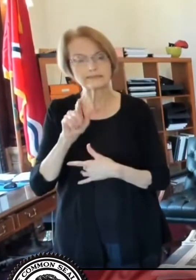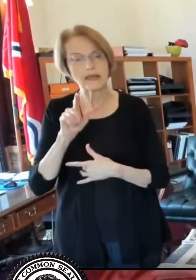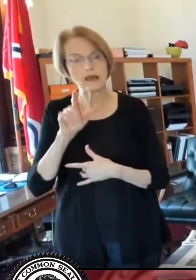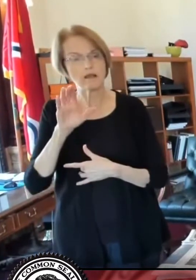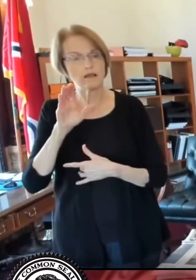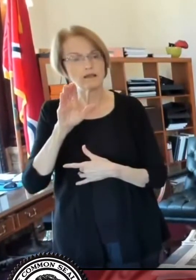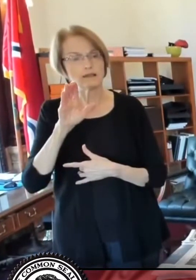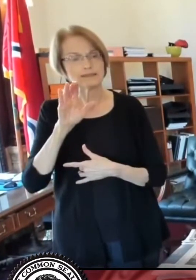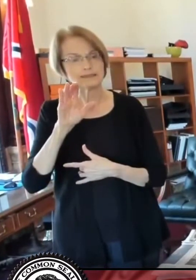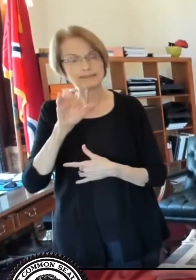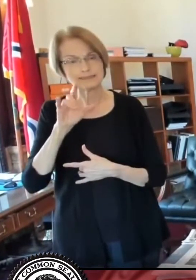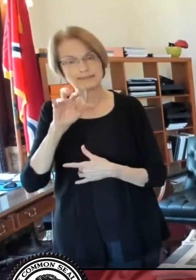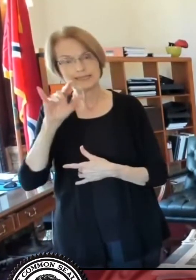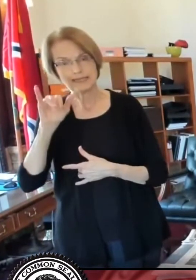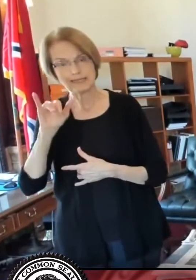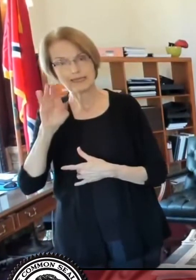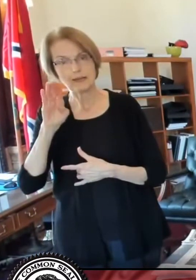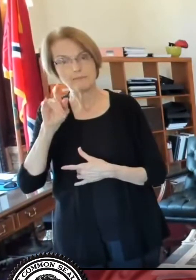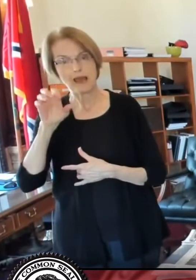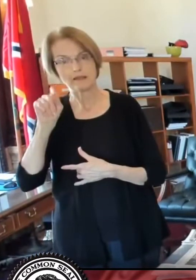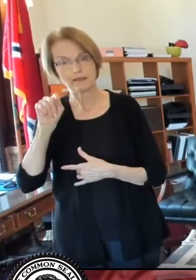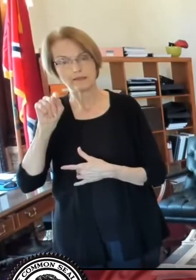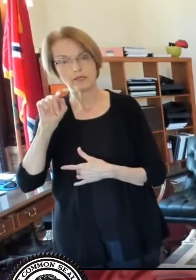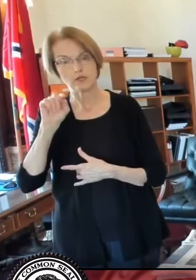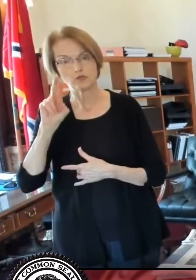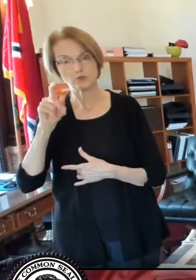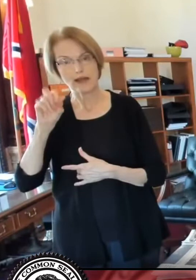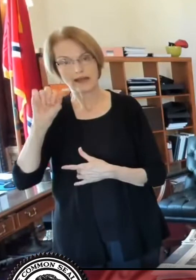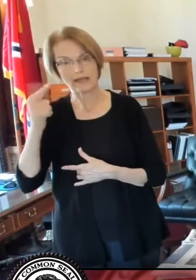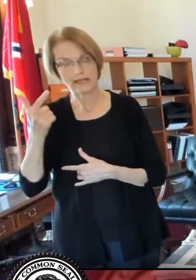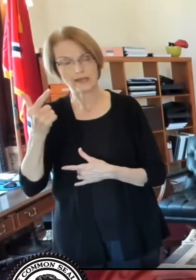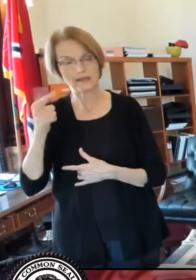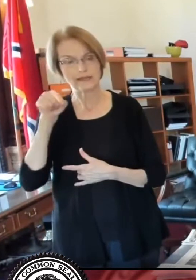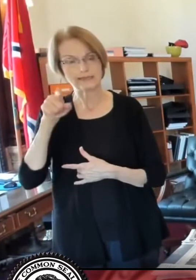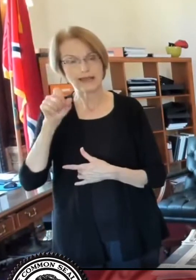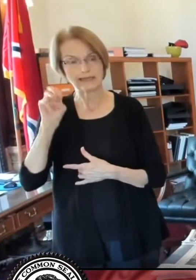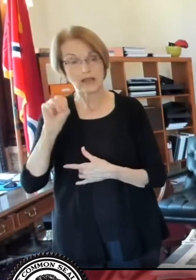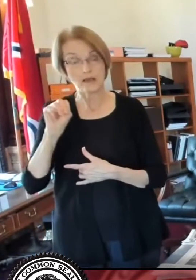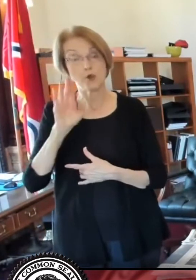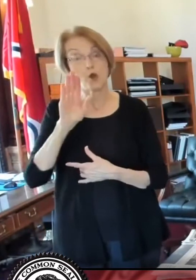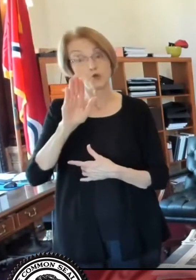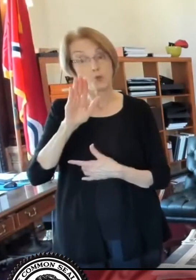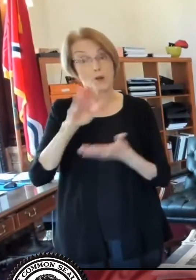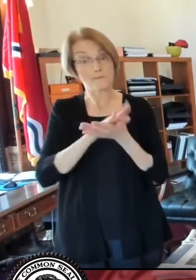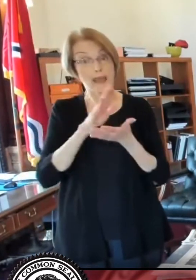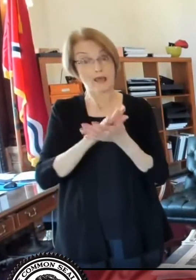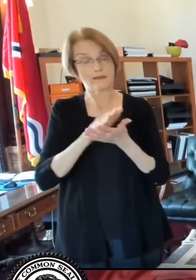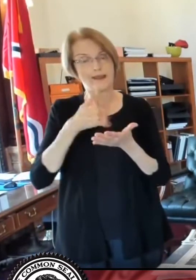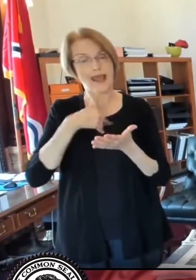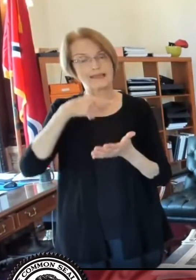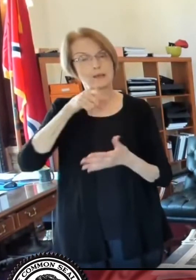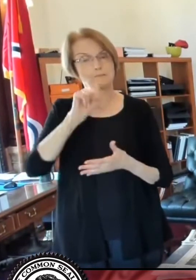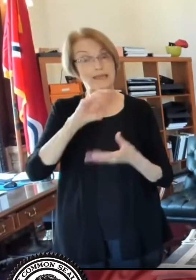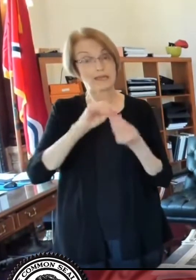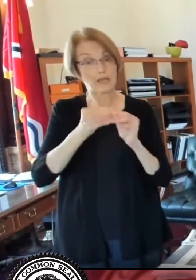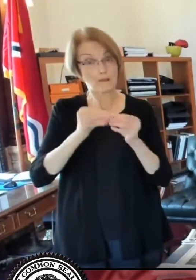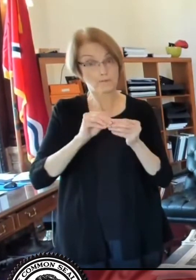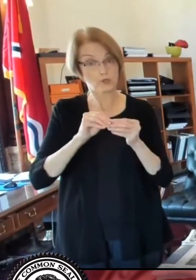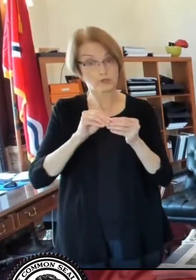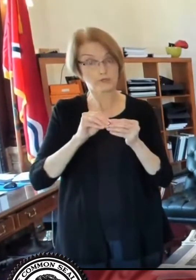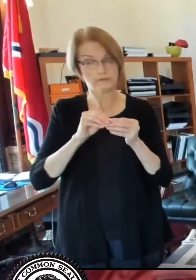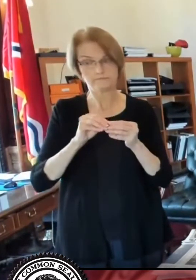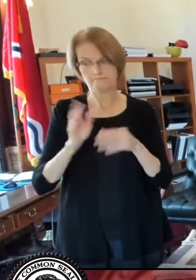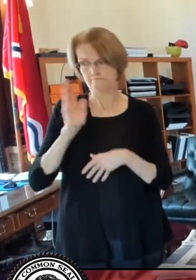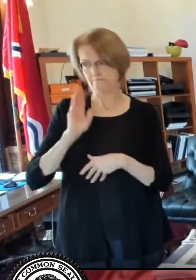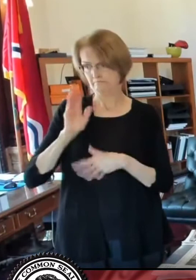stlcityBallotTracking.com. So your ballot, I guess, has a PIN number, and mail-in ballots were sent beginning back